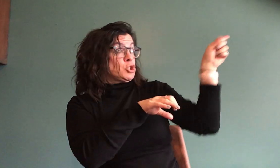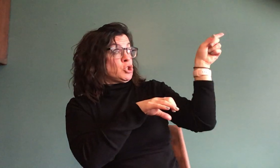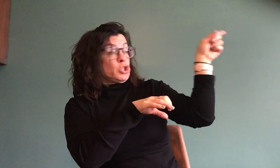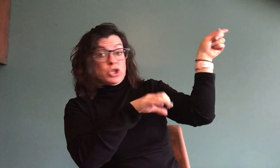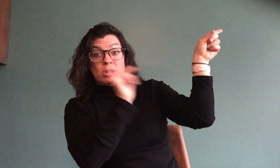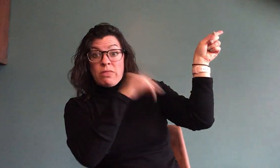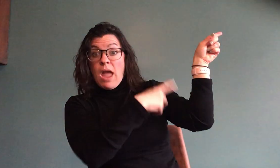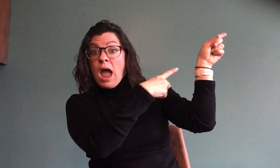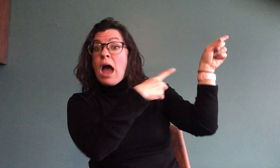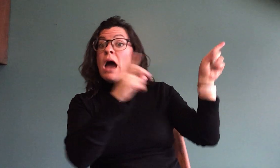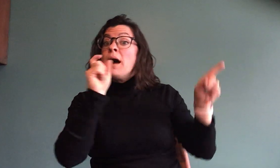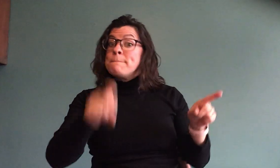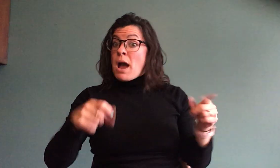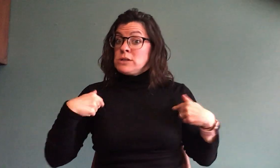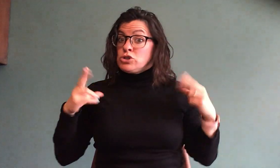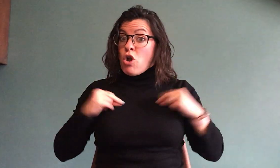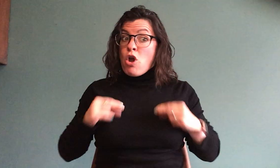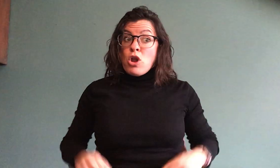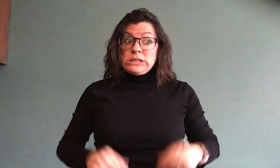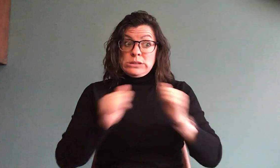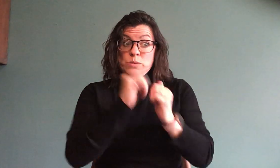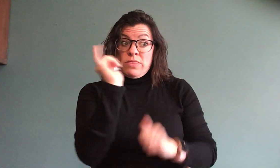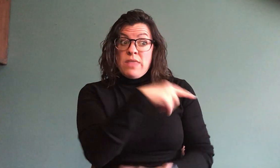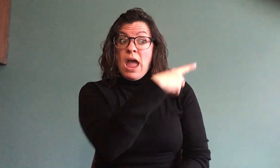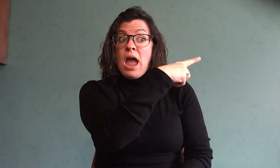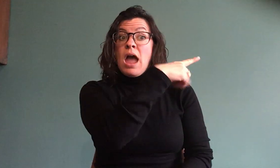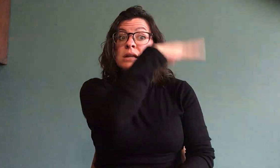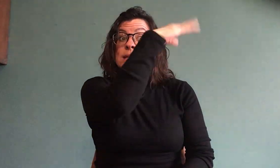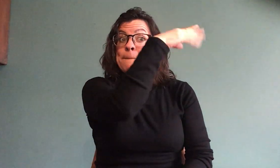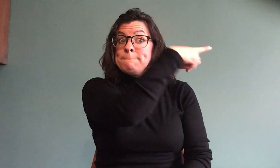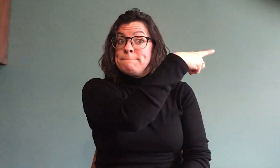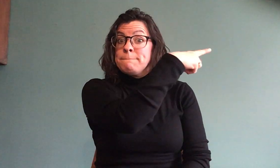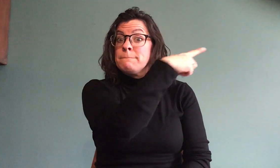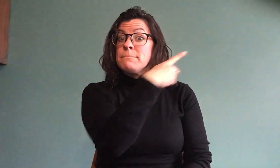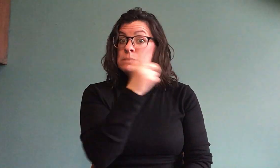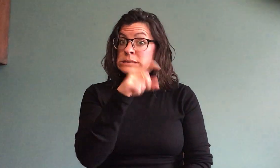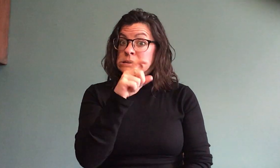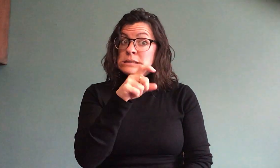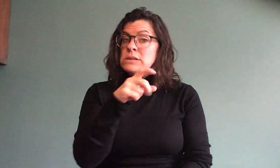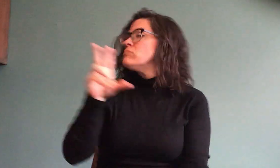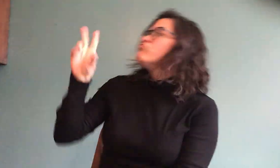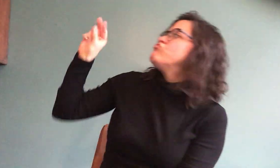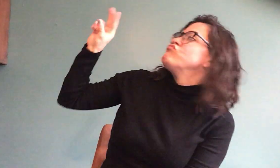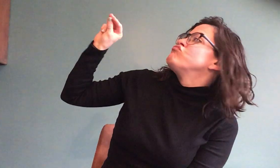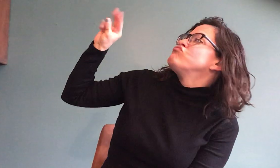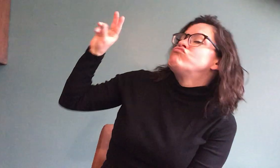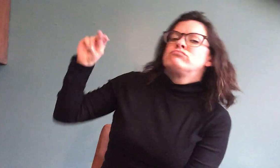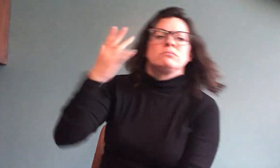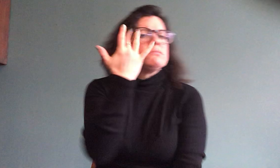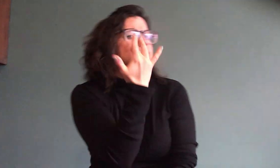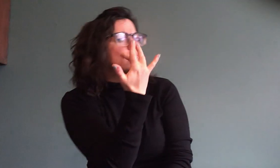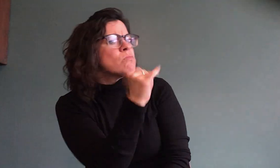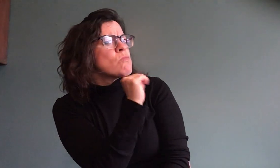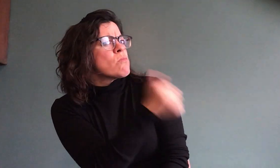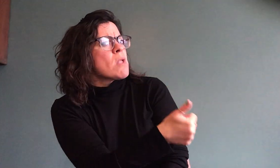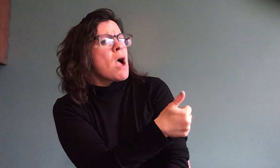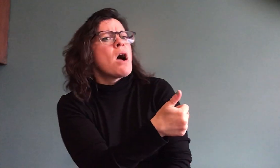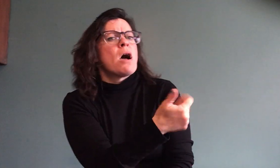railings. Like there's pipes. There's railings, yes. Okay, I'm sorry. Didn't quite get what you were saying. There are railings, yes. All